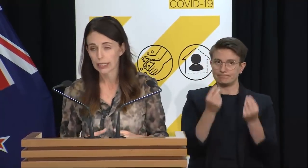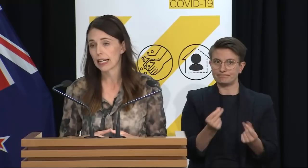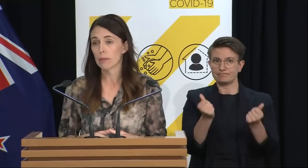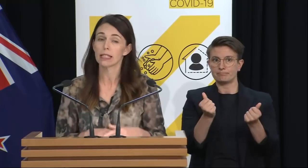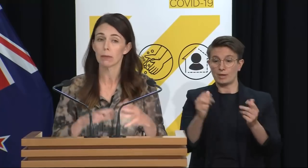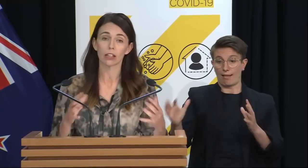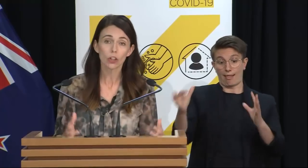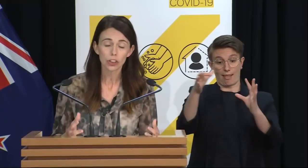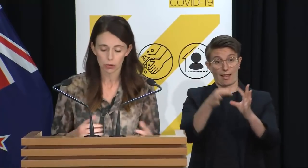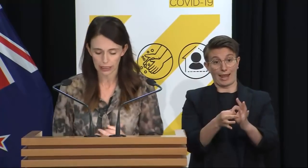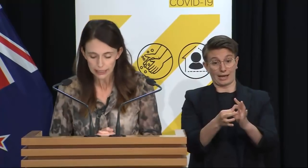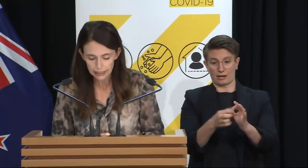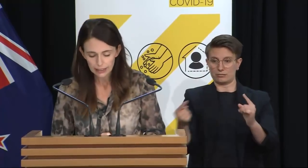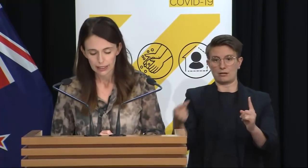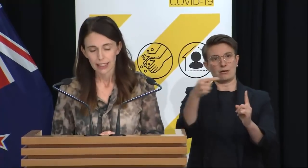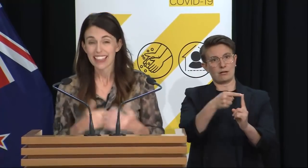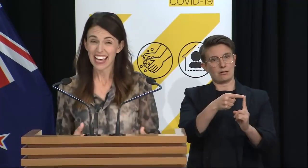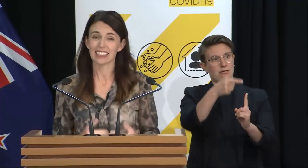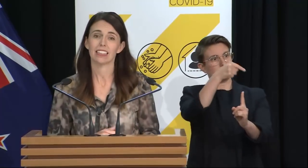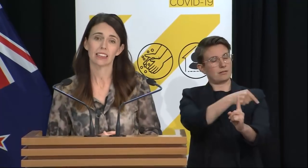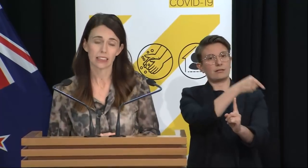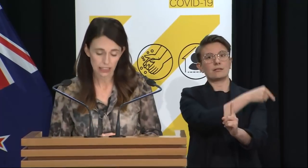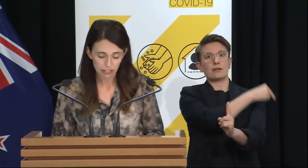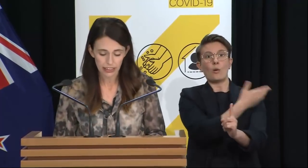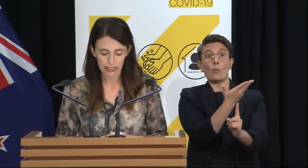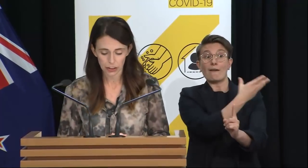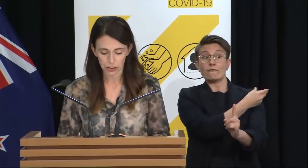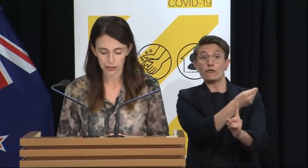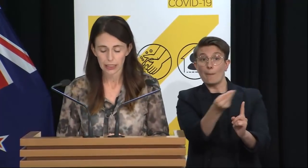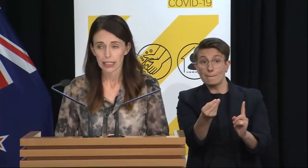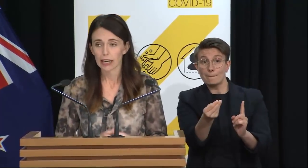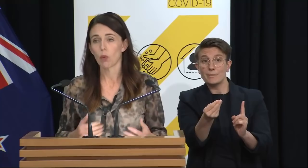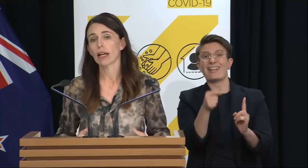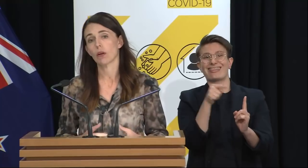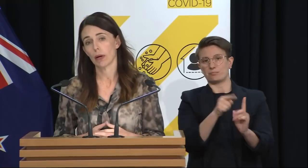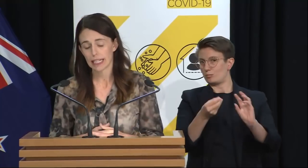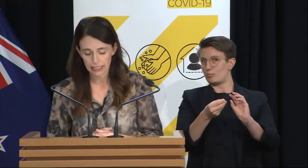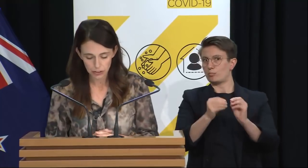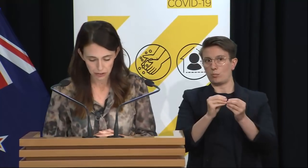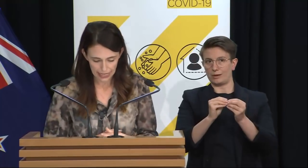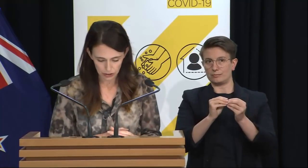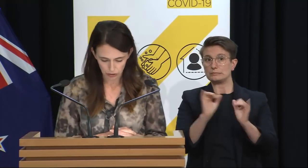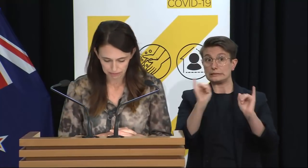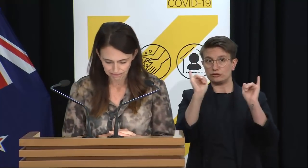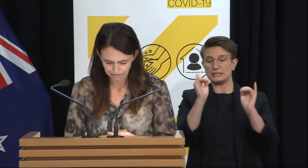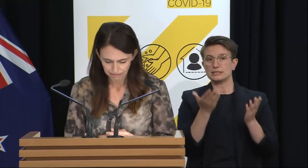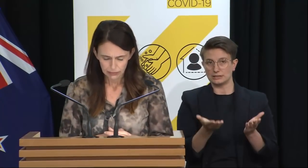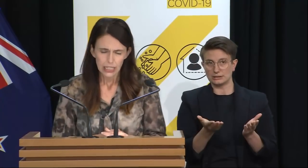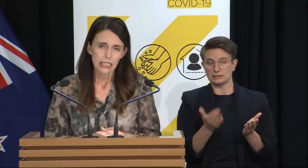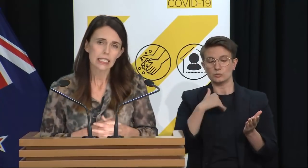call an epidemiological link, that is a significant issue and one we need to act